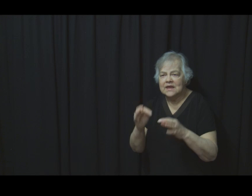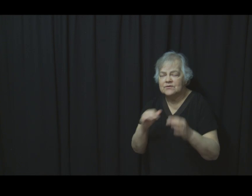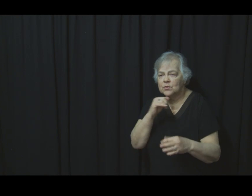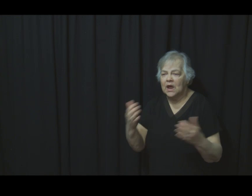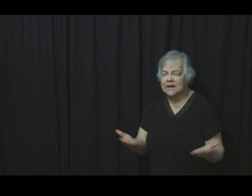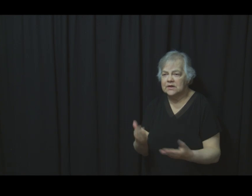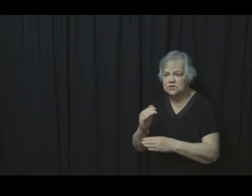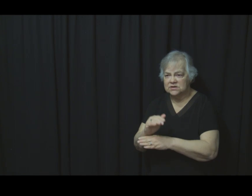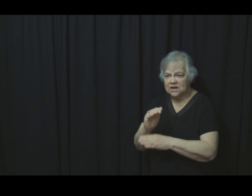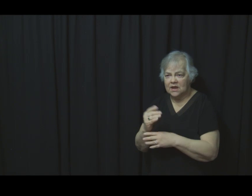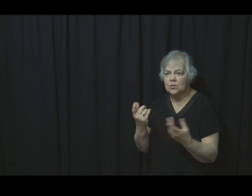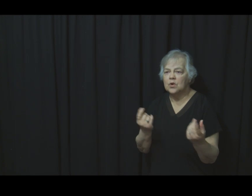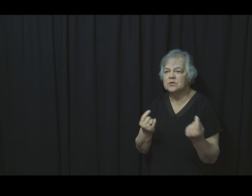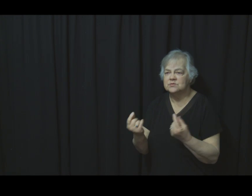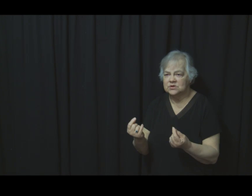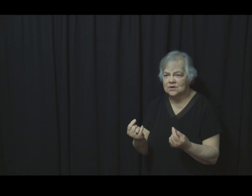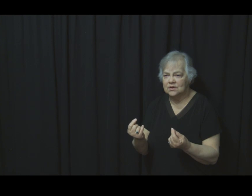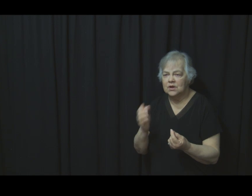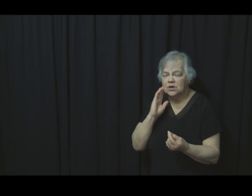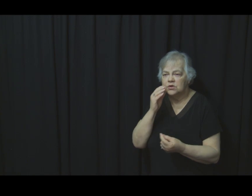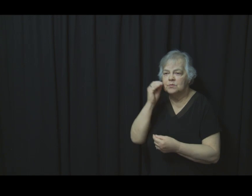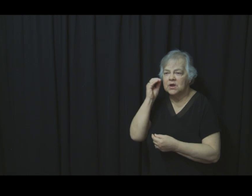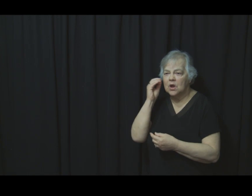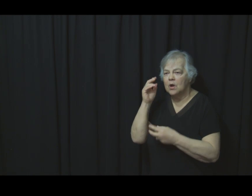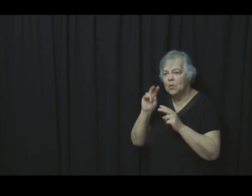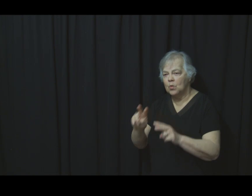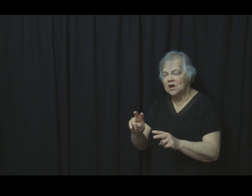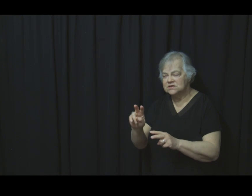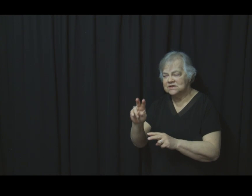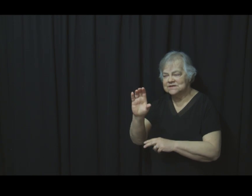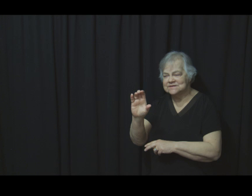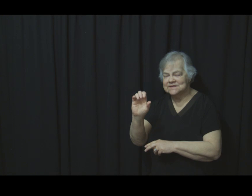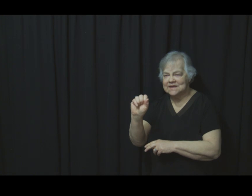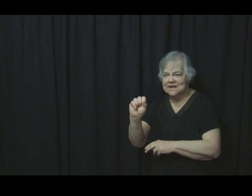tonight? That's right, you'd be home watching CSI.